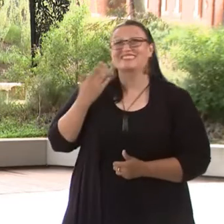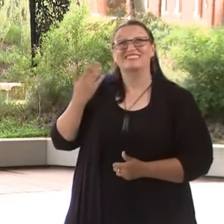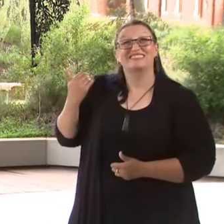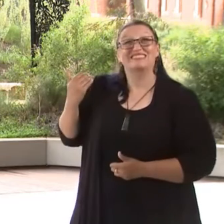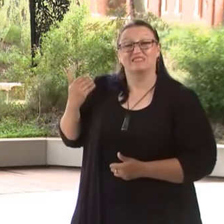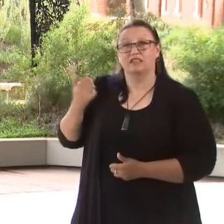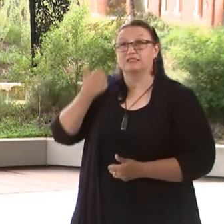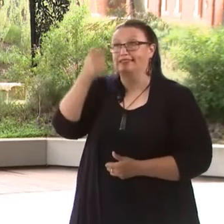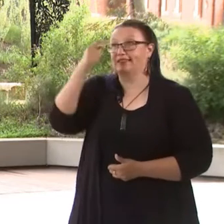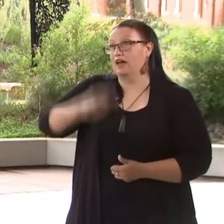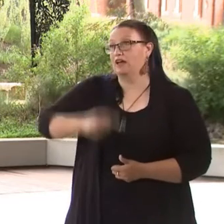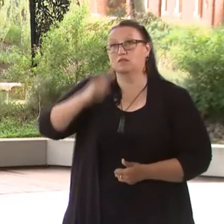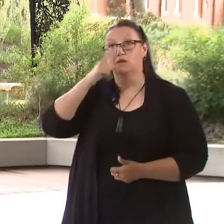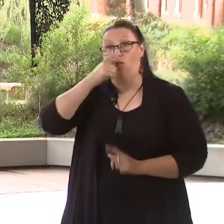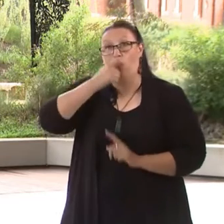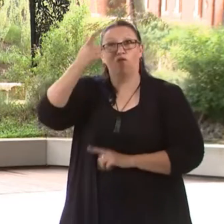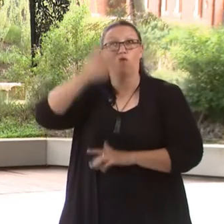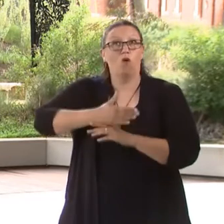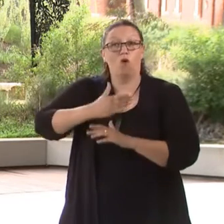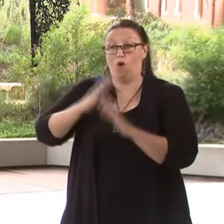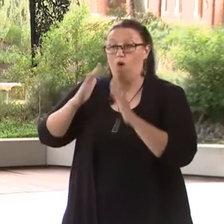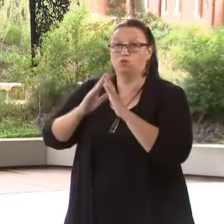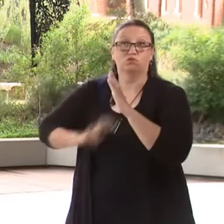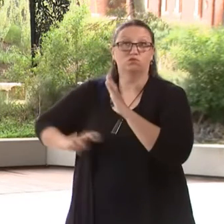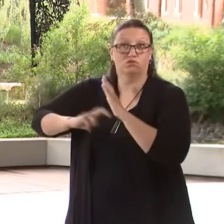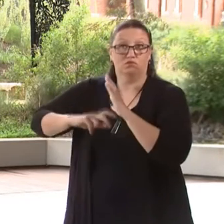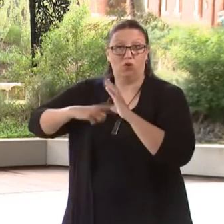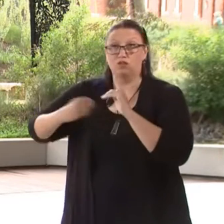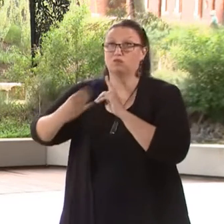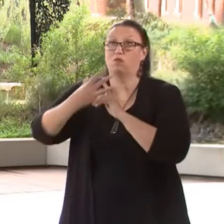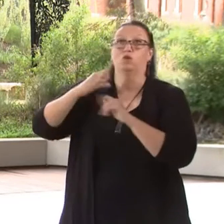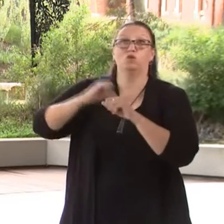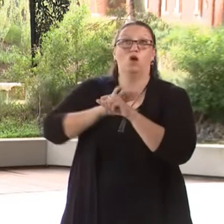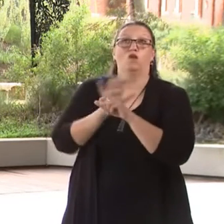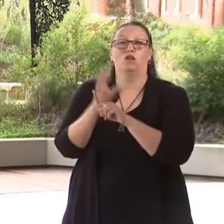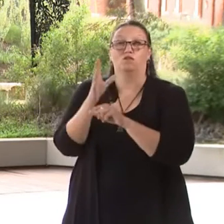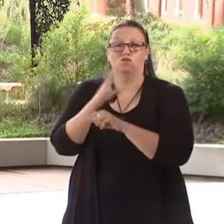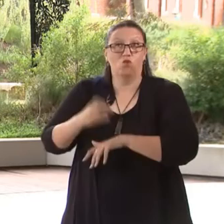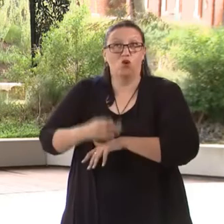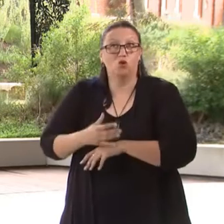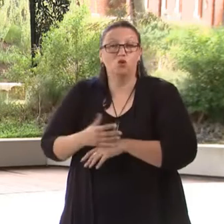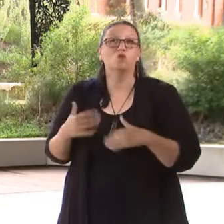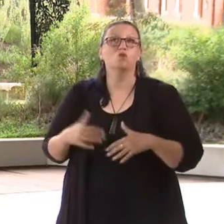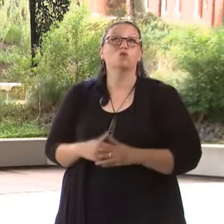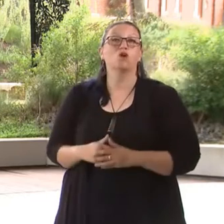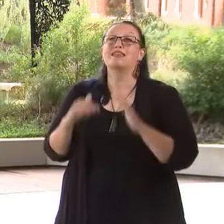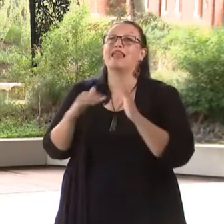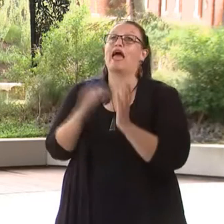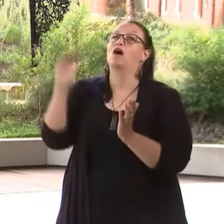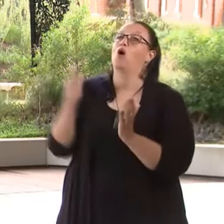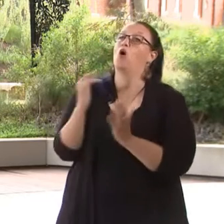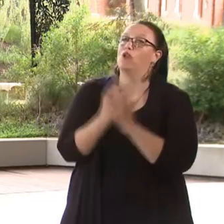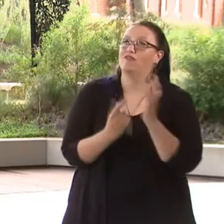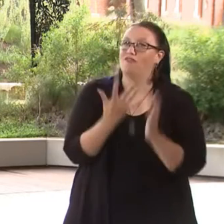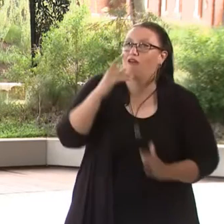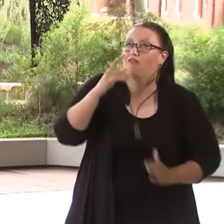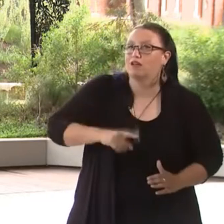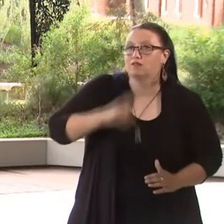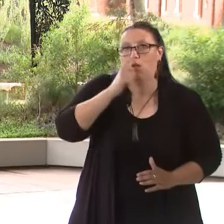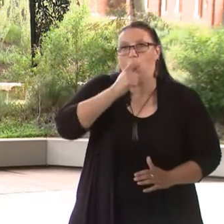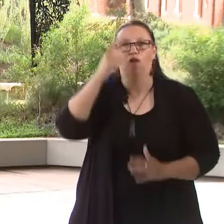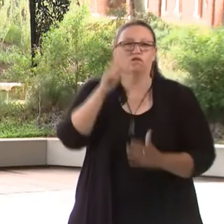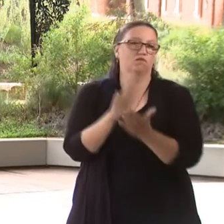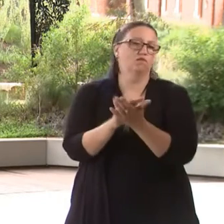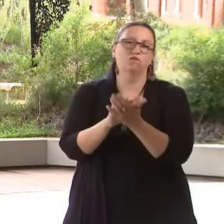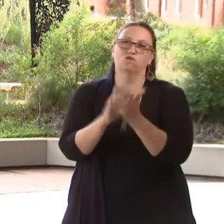below 5,000. So there are encouraging signs here, but once again, can I continue to thank our nurses, our doctors, our paramedics